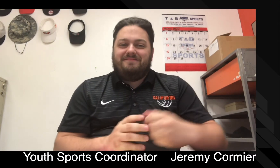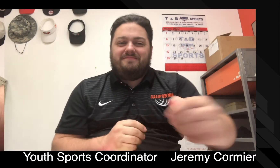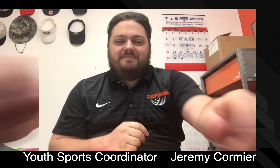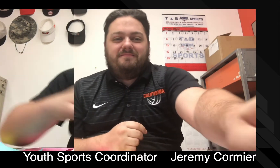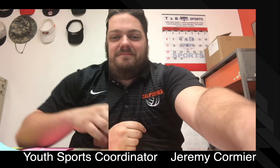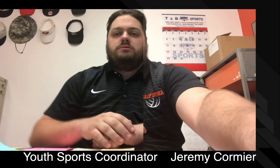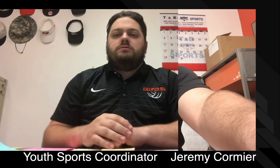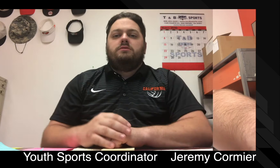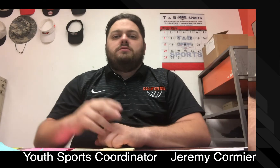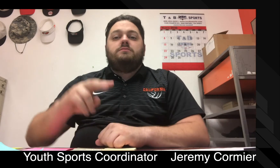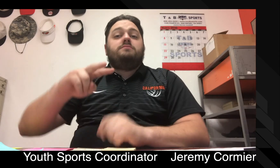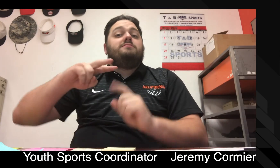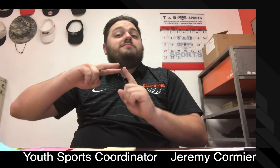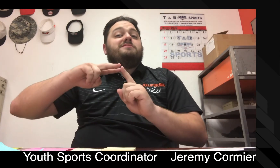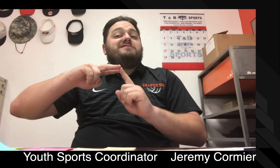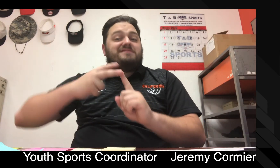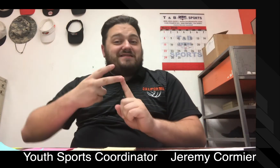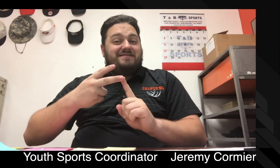Congratulations.